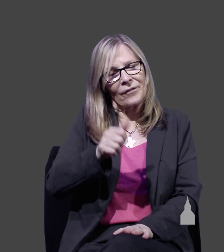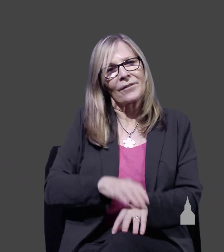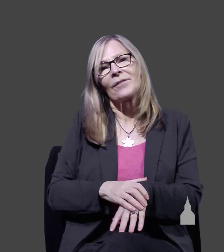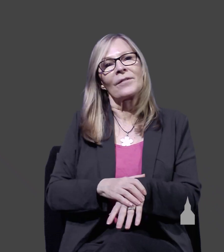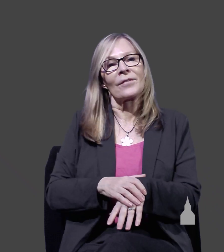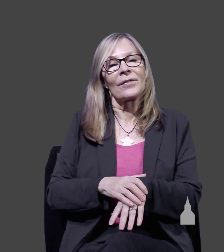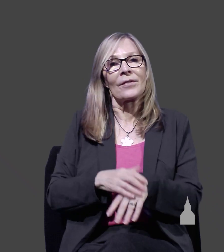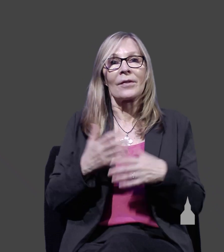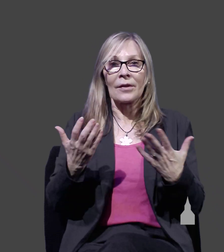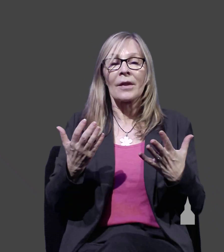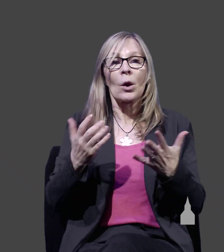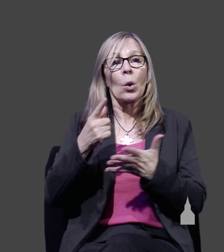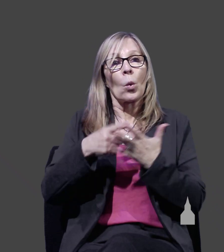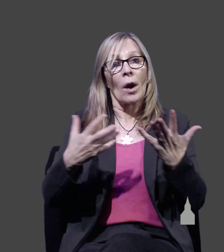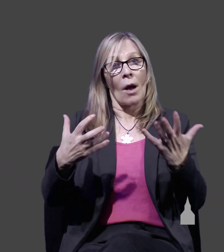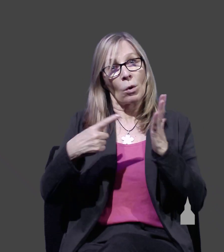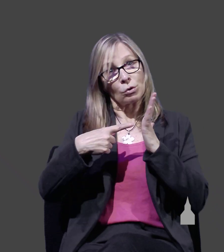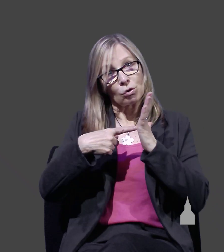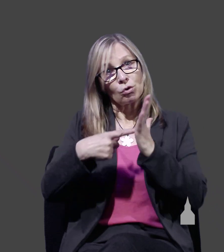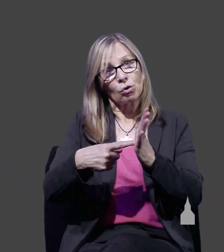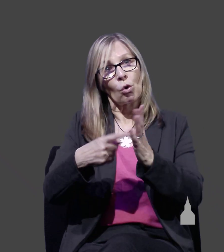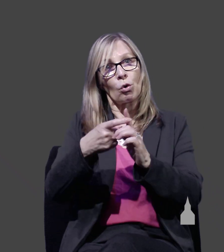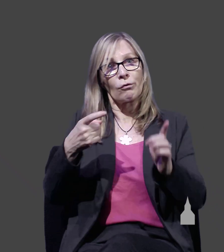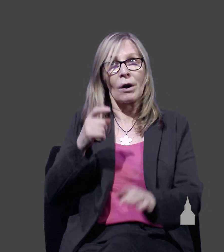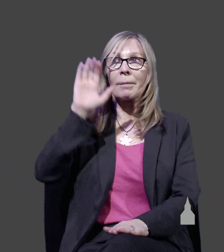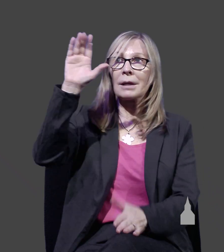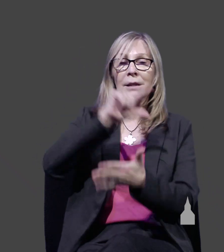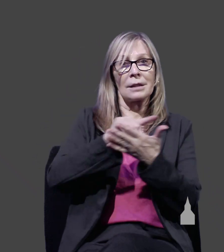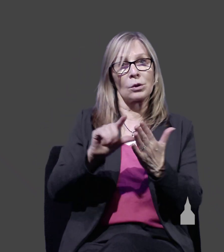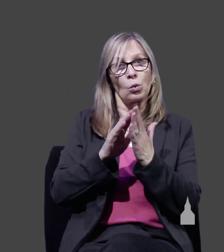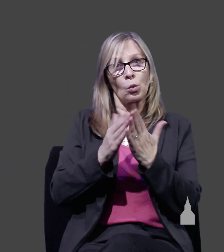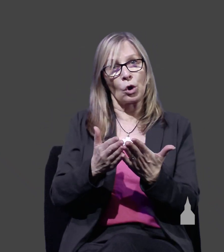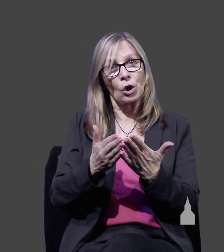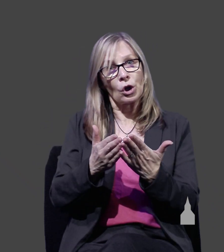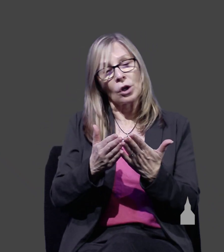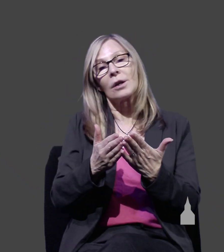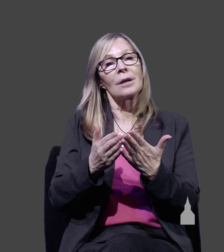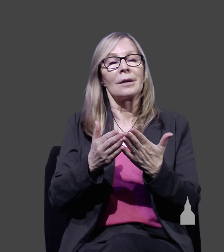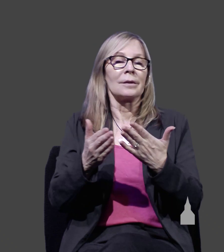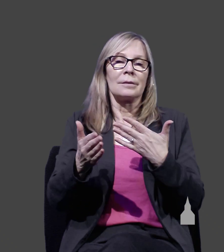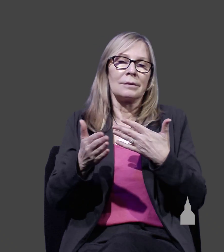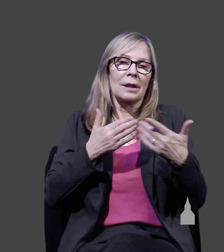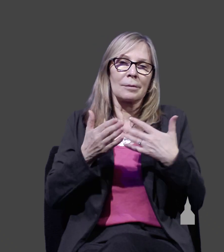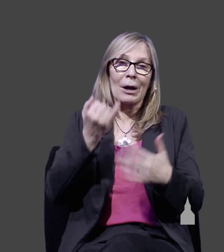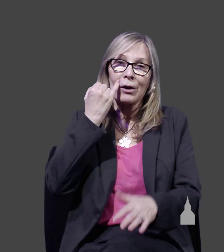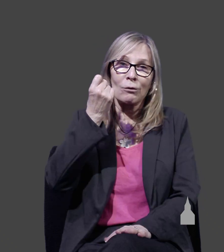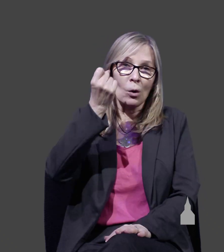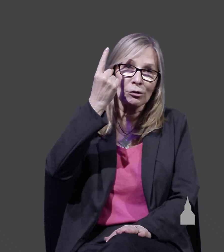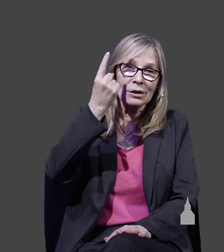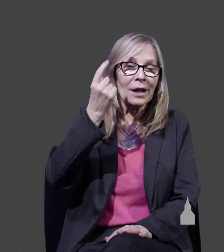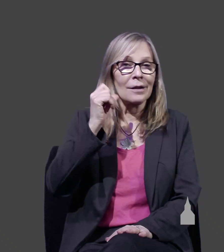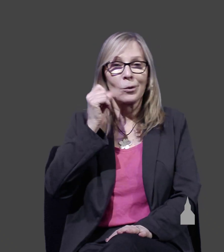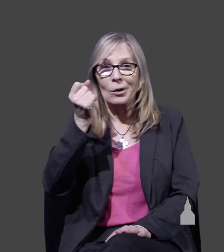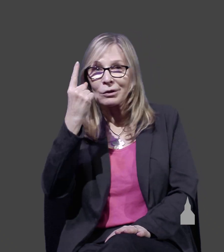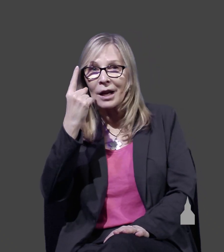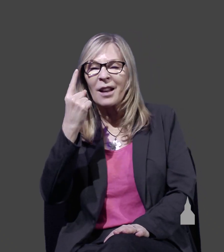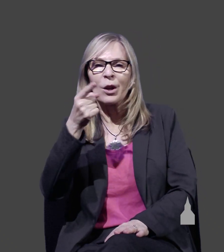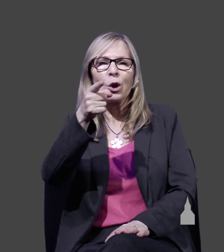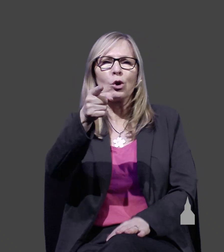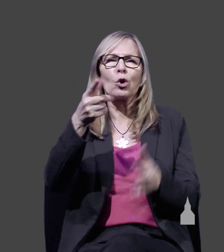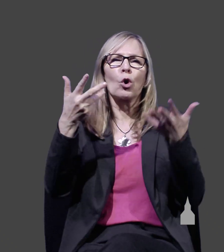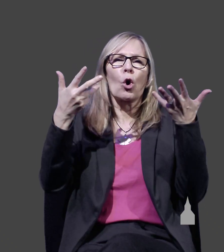hope to show you from the Word of God is that whether you realize it or not, you're already witnessing more than you think you